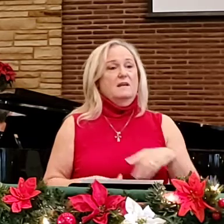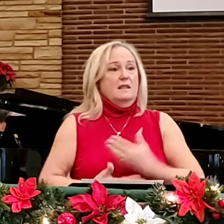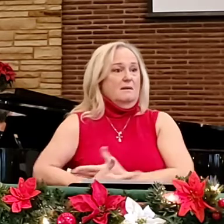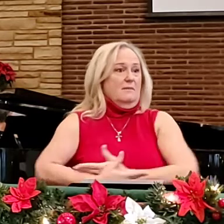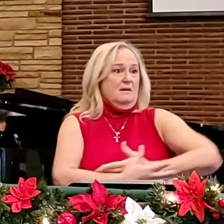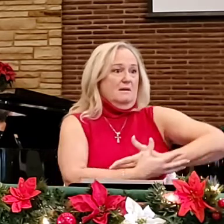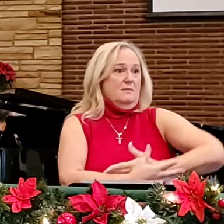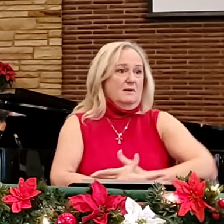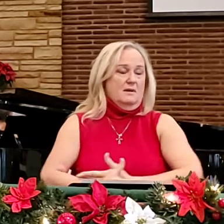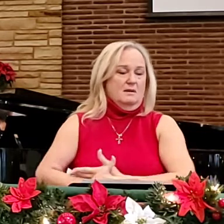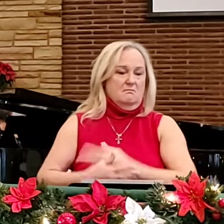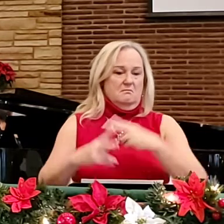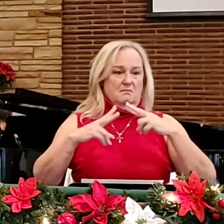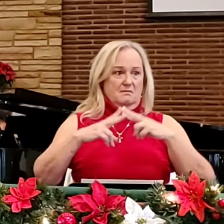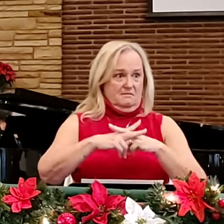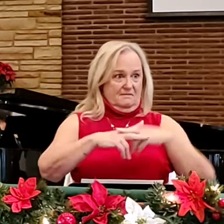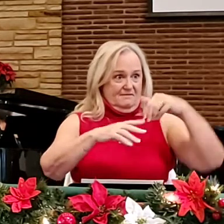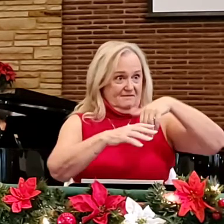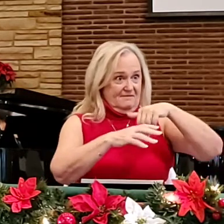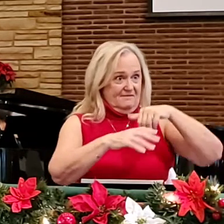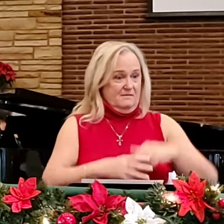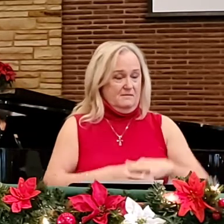child lying in a manger.